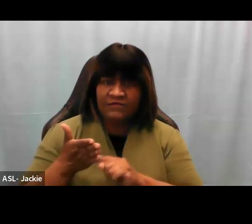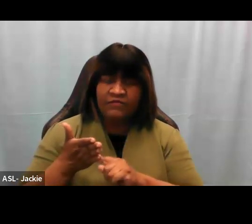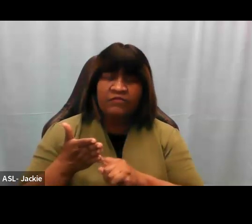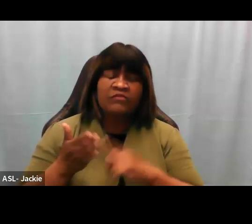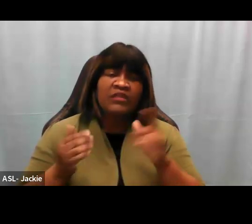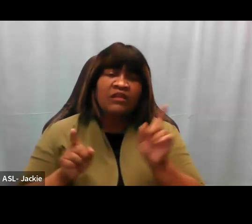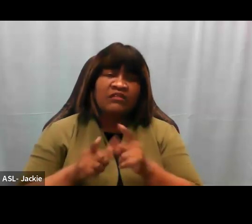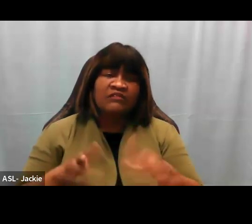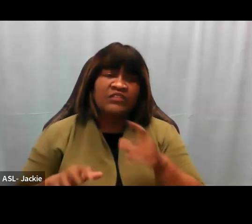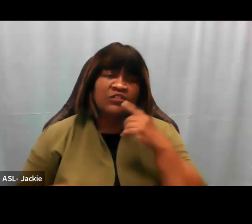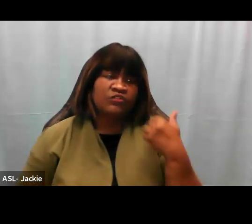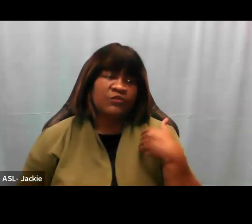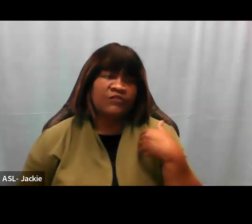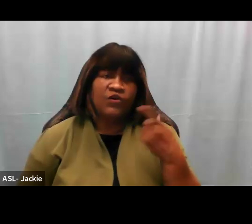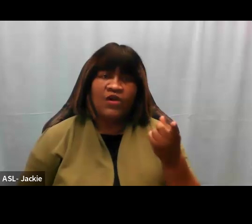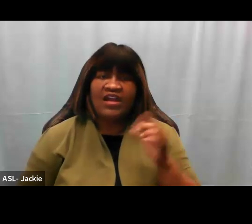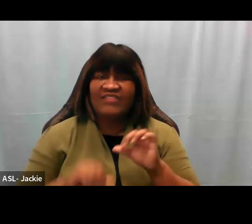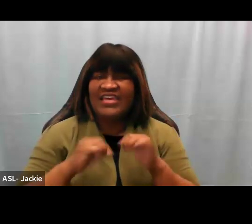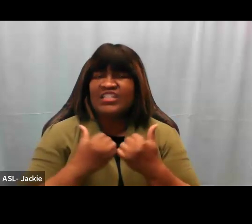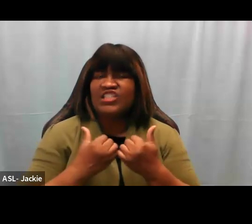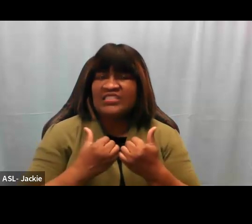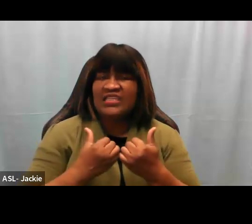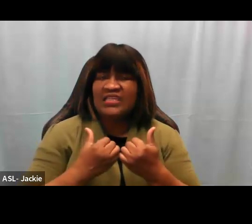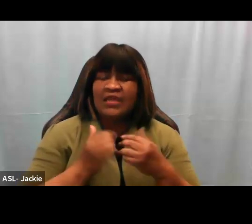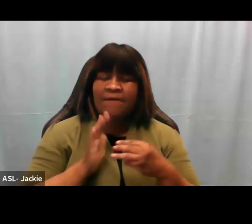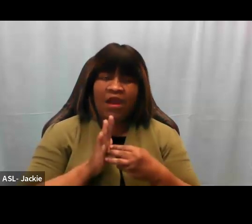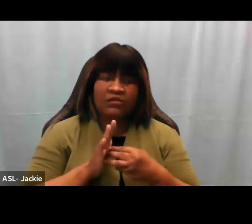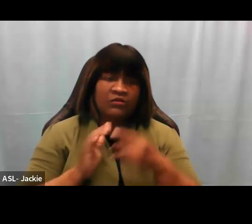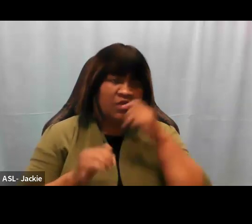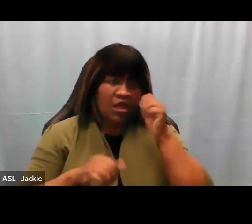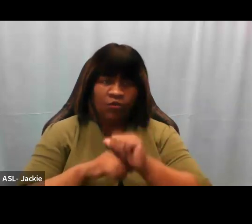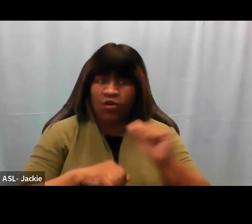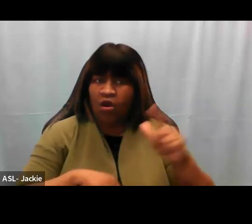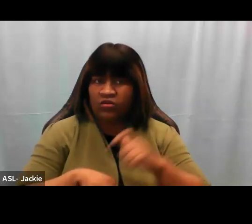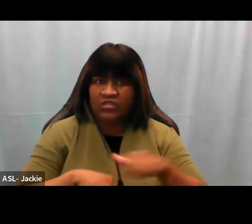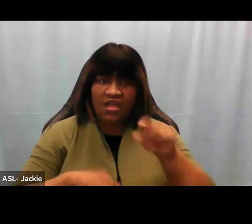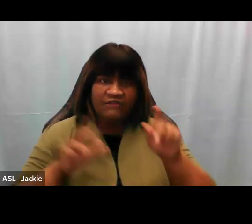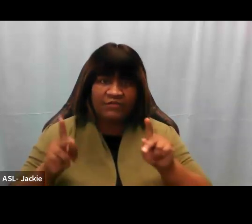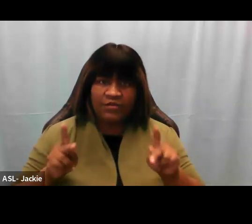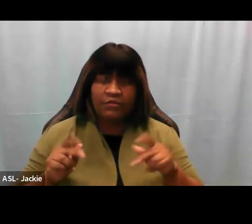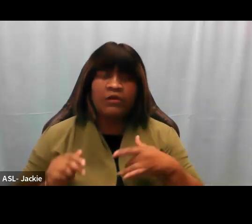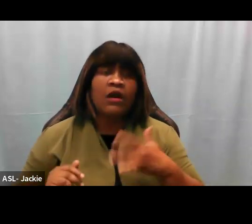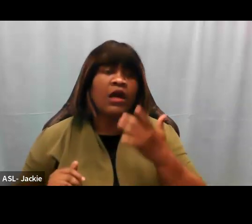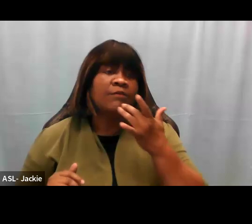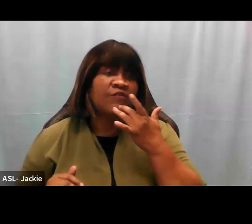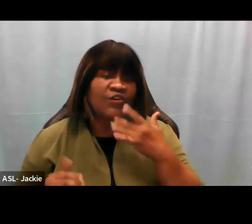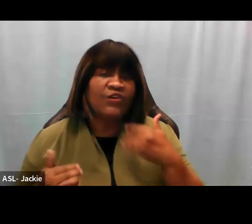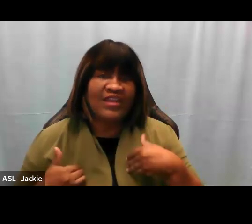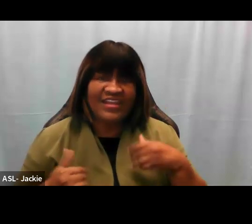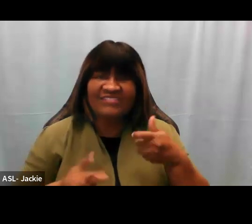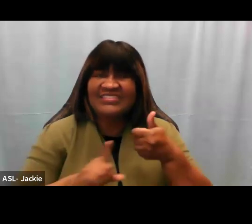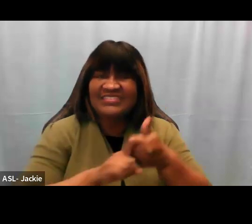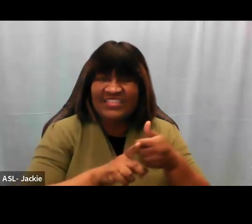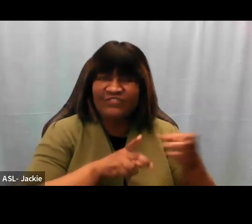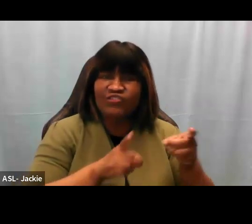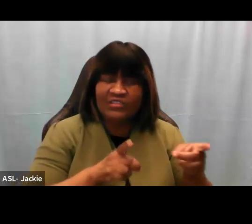like I said, I have an agency model, which is not always going to work for people. I would much rather have self-direction, which I'm going to